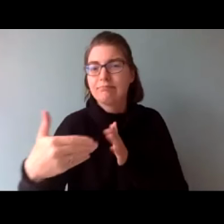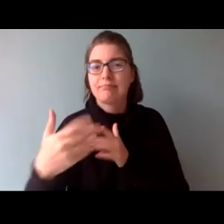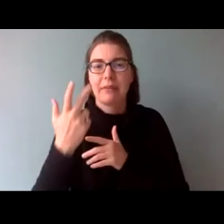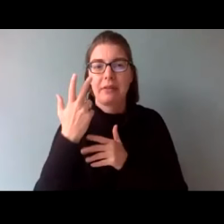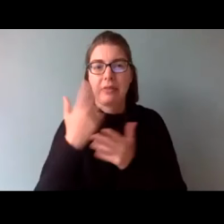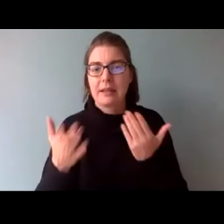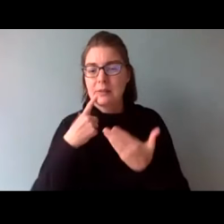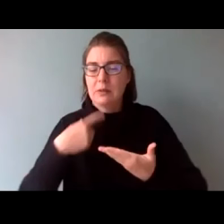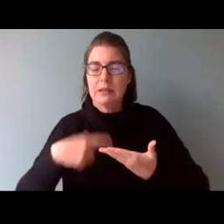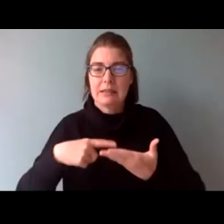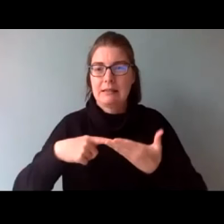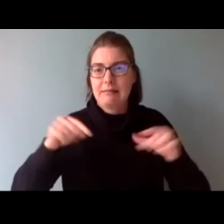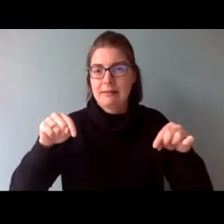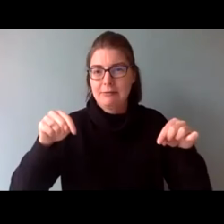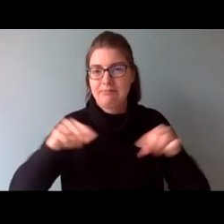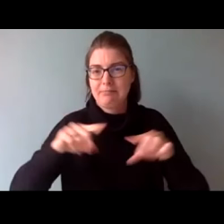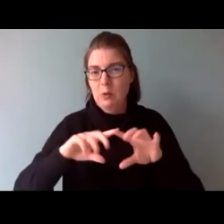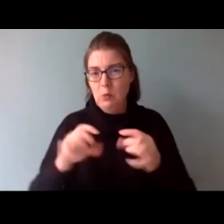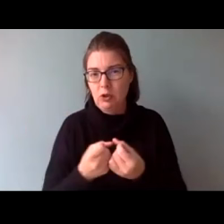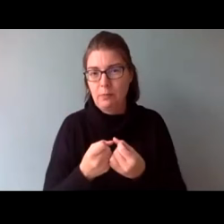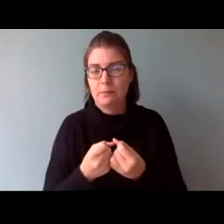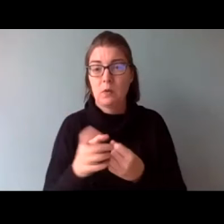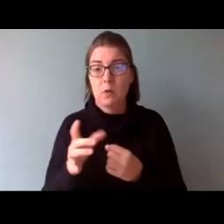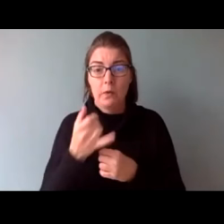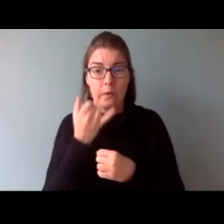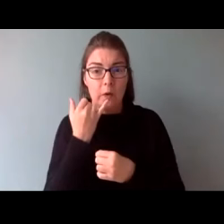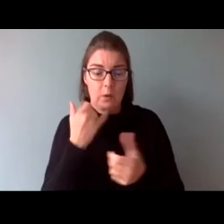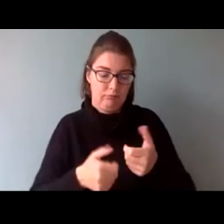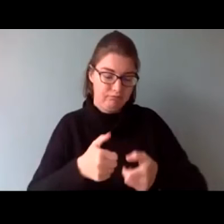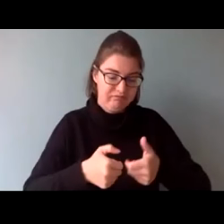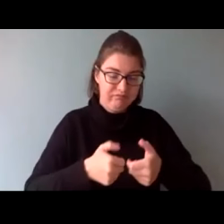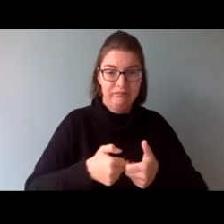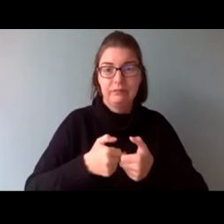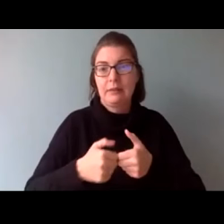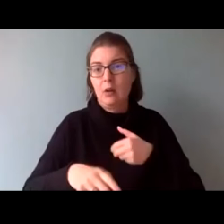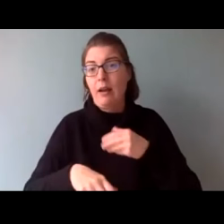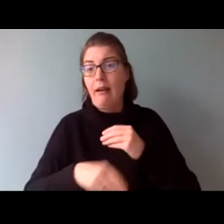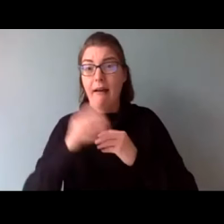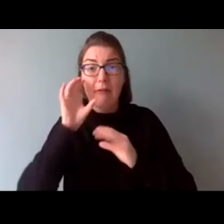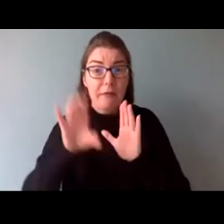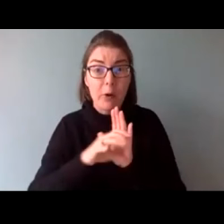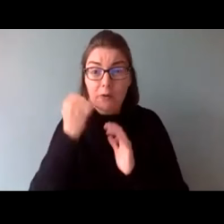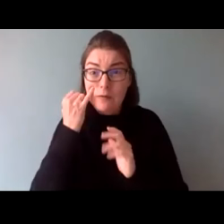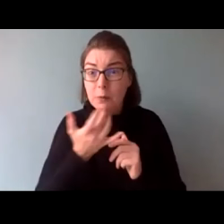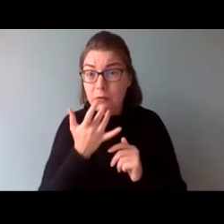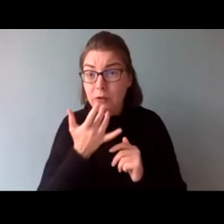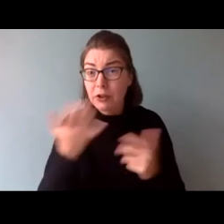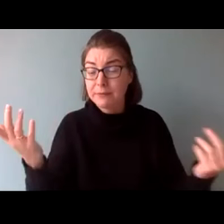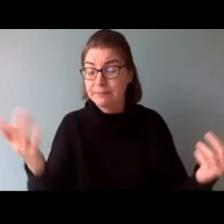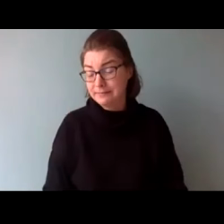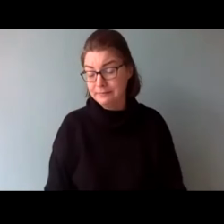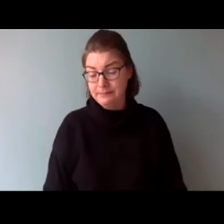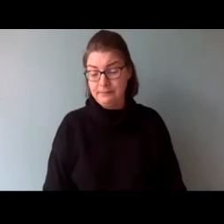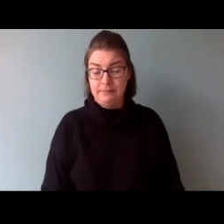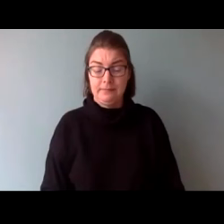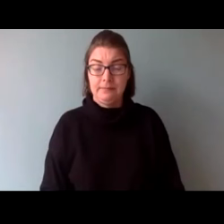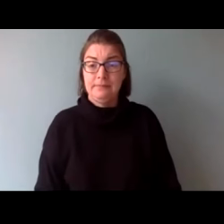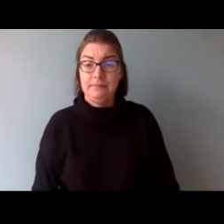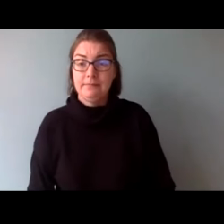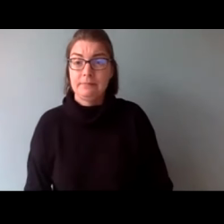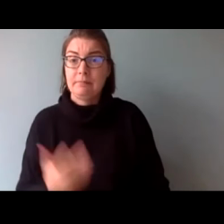this workshop. So you're going to, on your phone, sort of type, you can add a photo if you'd like. Maybe there's a photo that